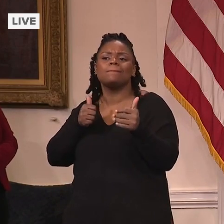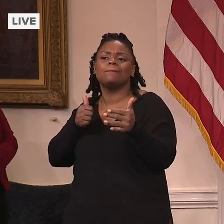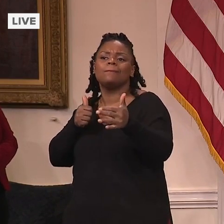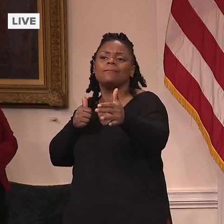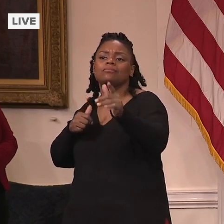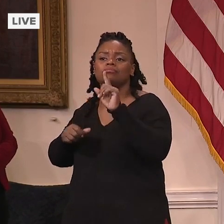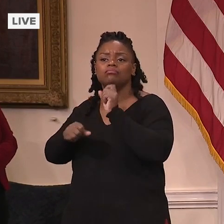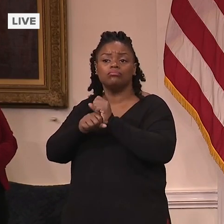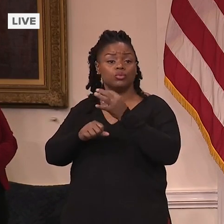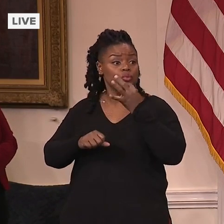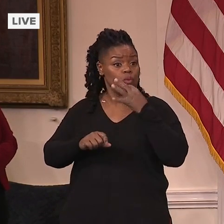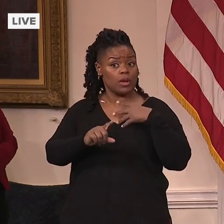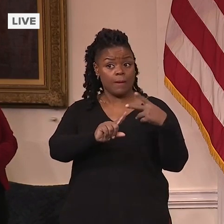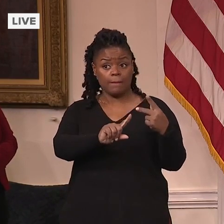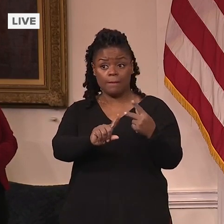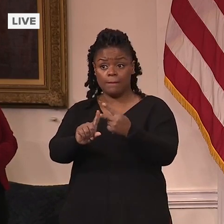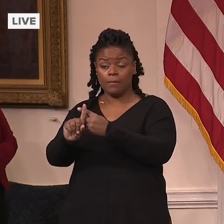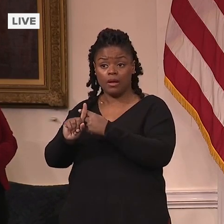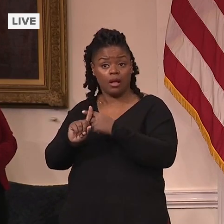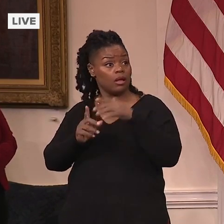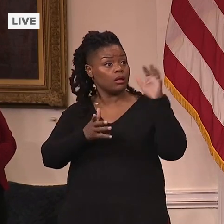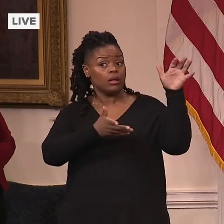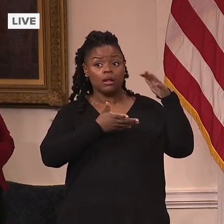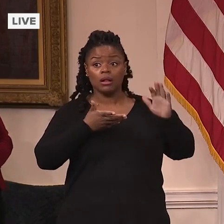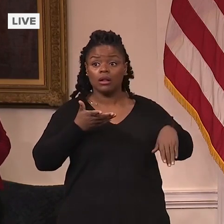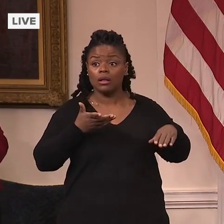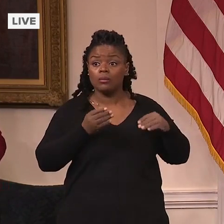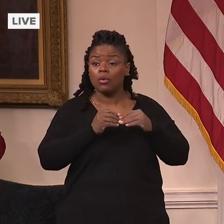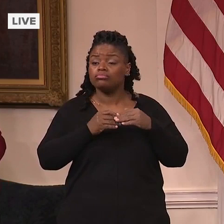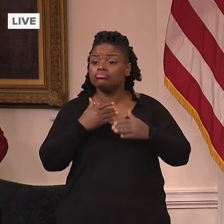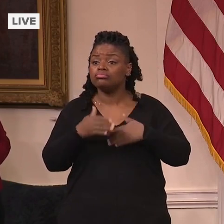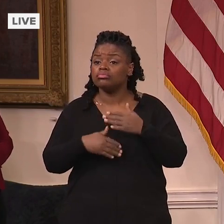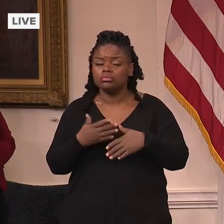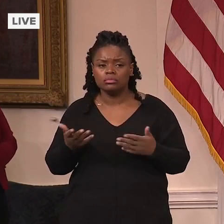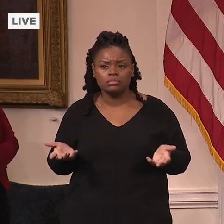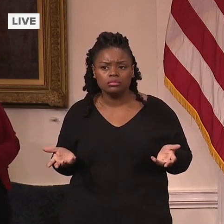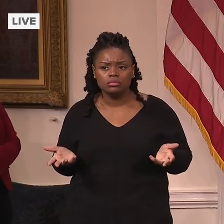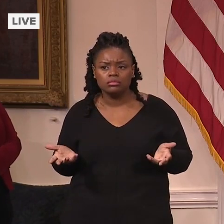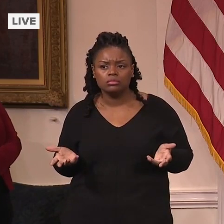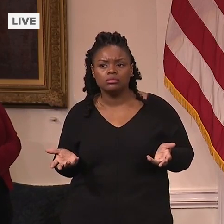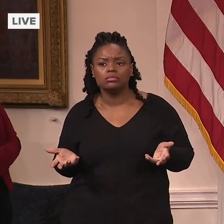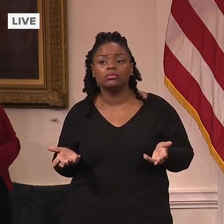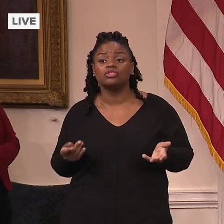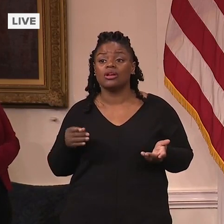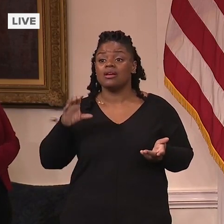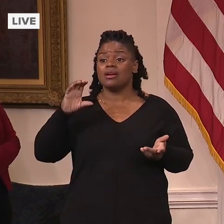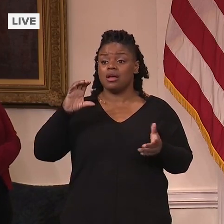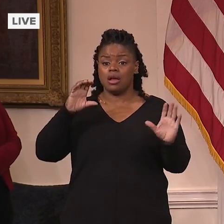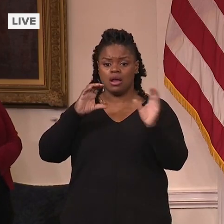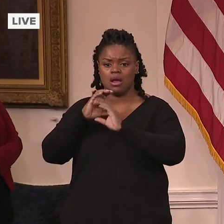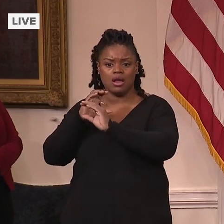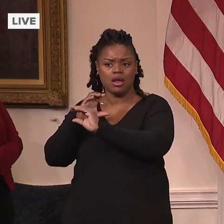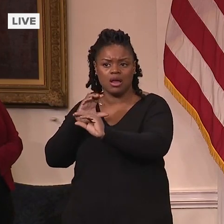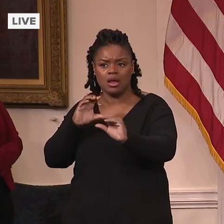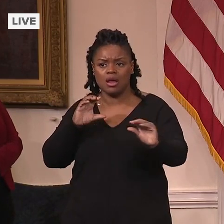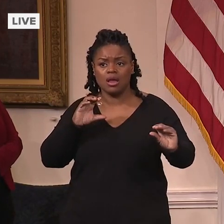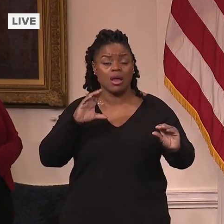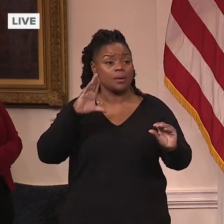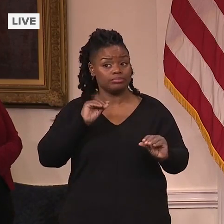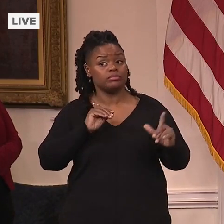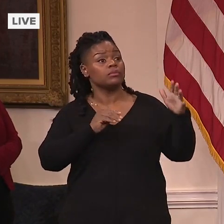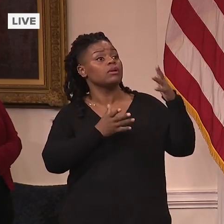going to it's I guarantee you it's going to switch. It's not like how come you haven't used them. It's going to be like, hey, when are we going to get some more? That's that's good. So we're going to be